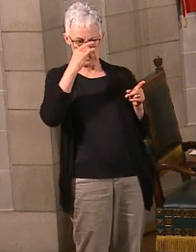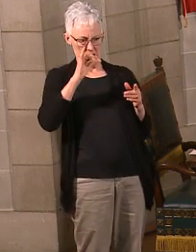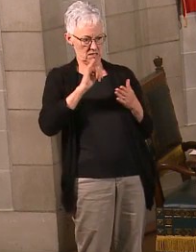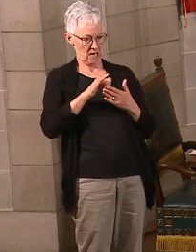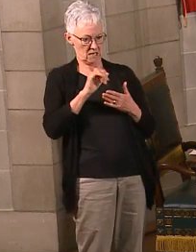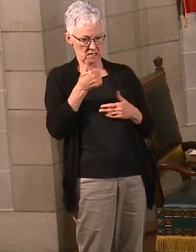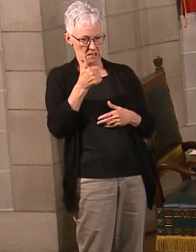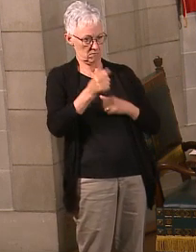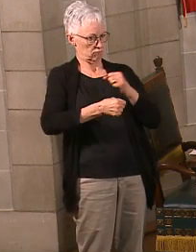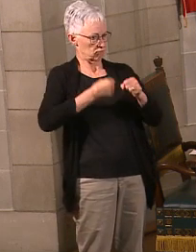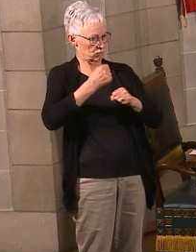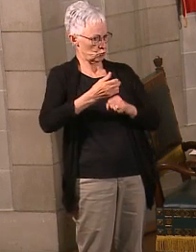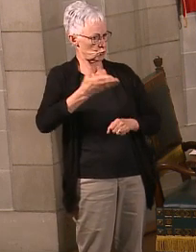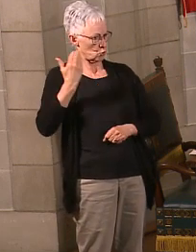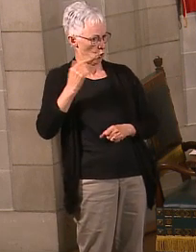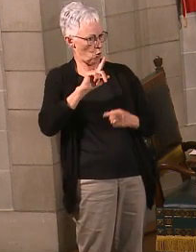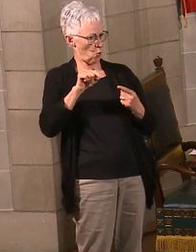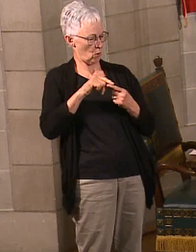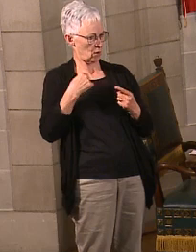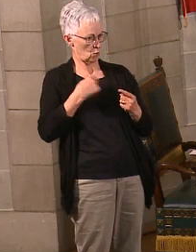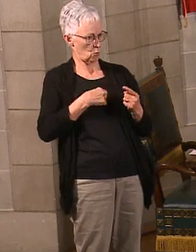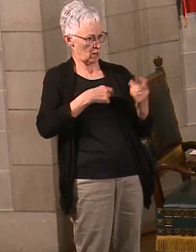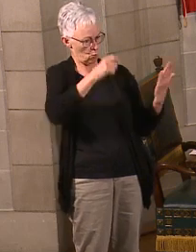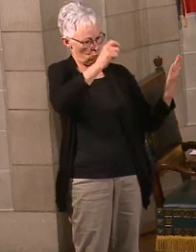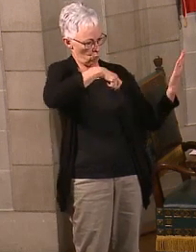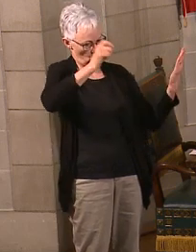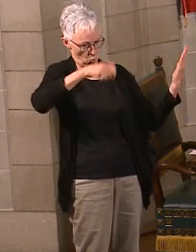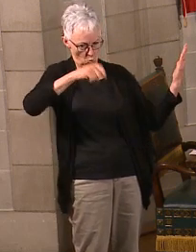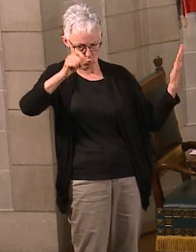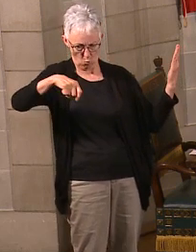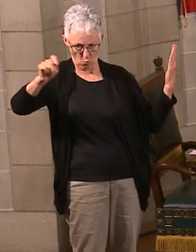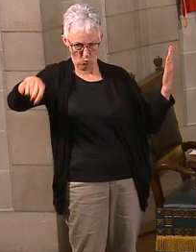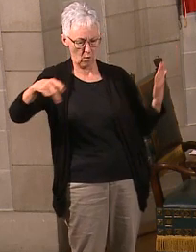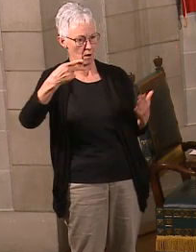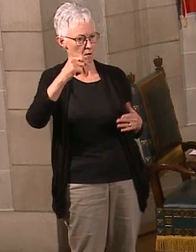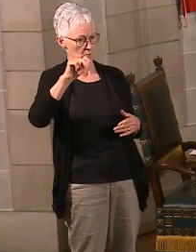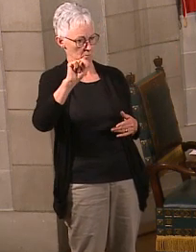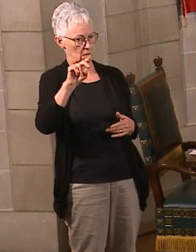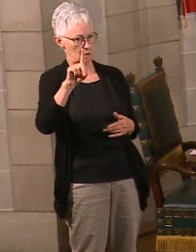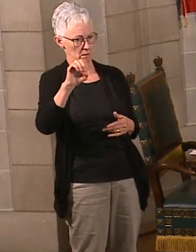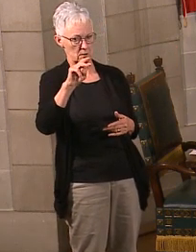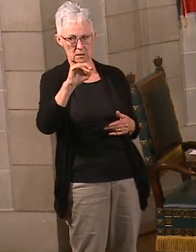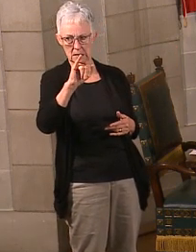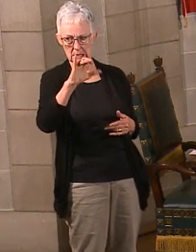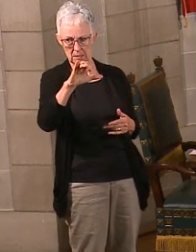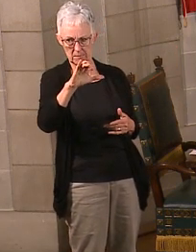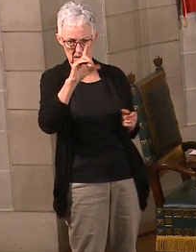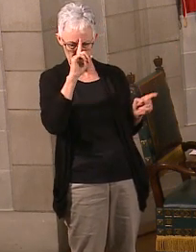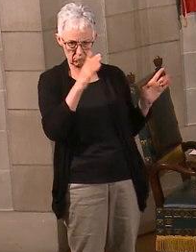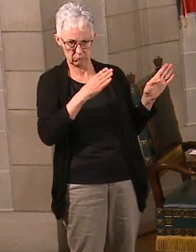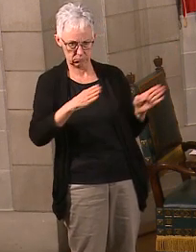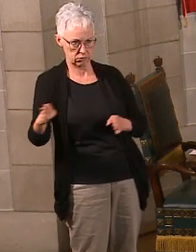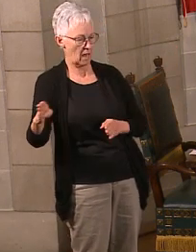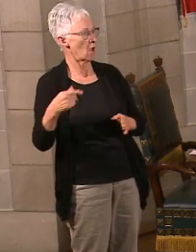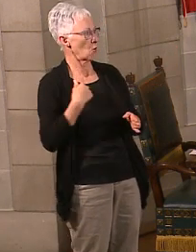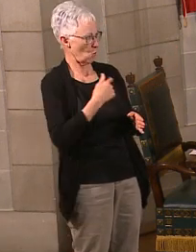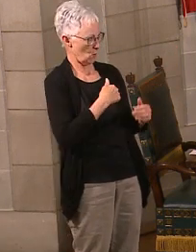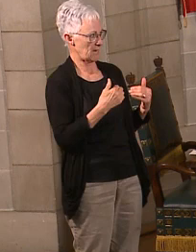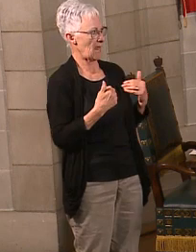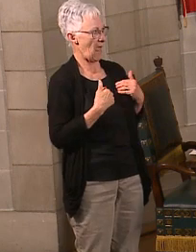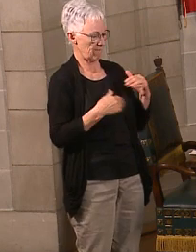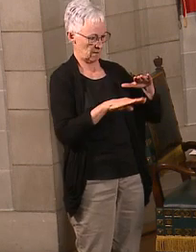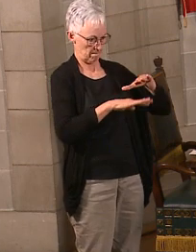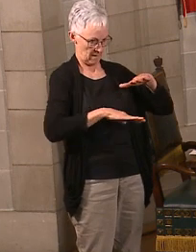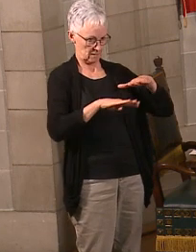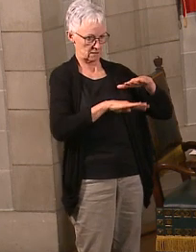But again, it's a fluid plan, so we have the basic structure, and we know at